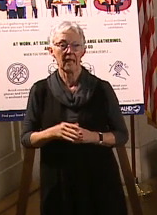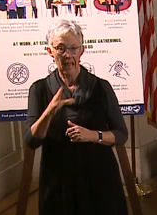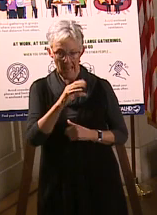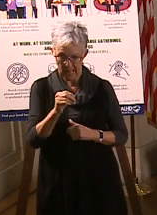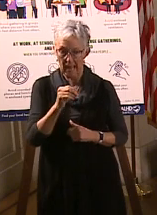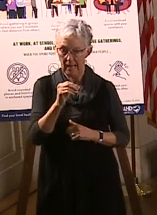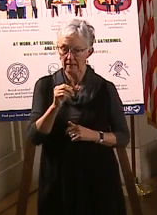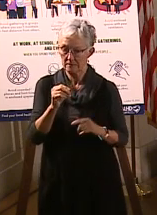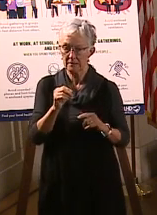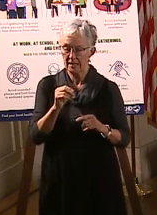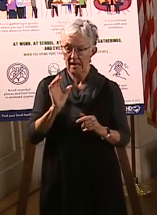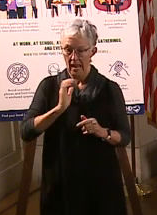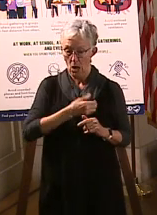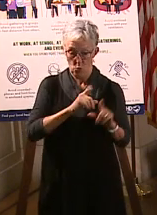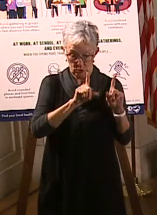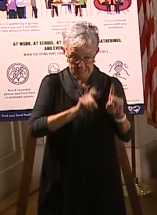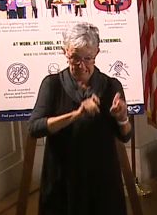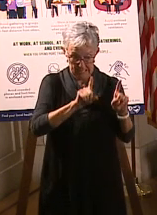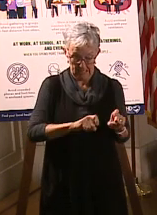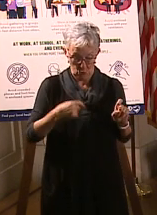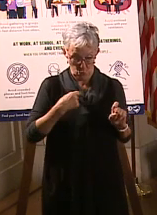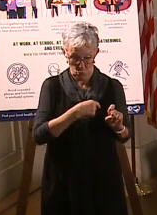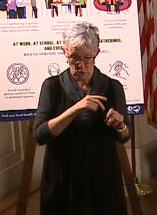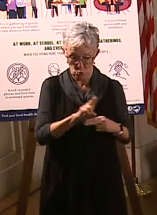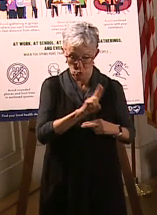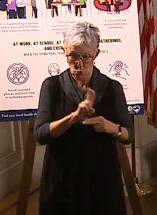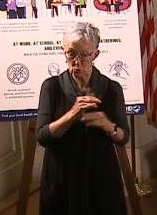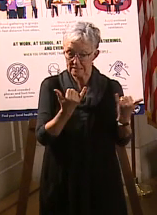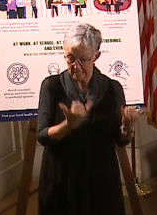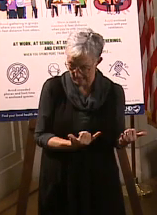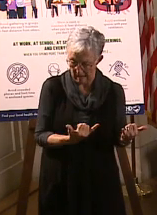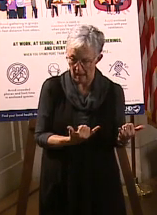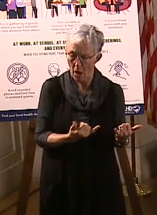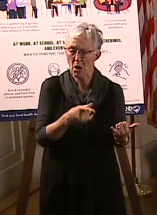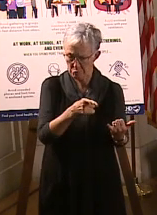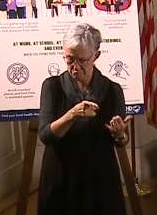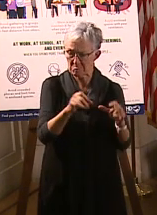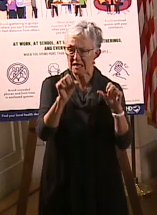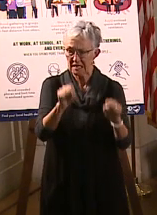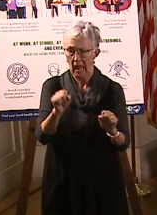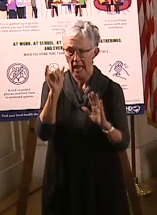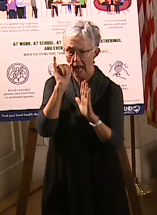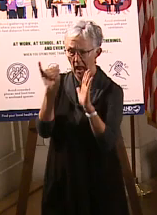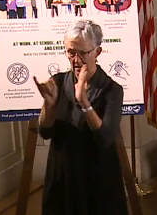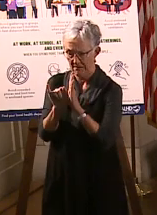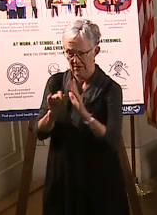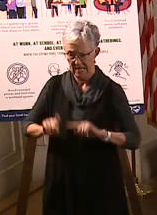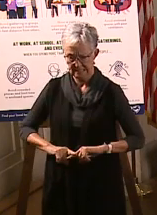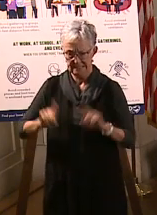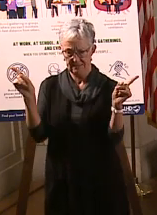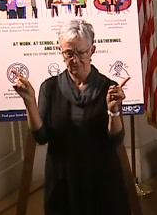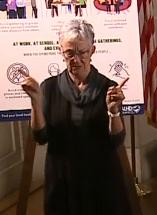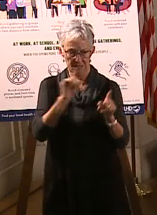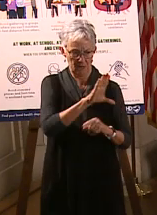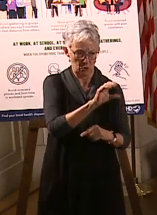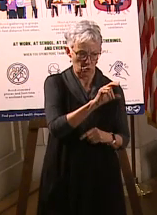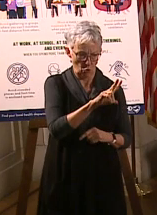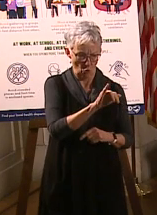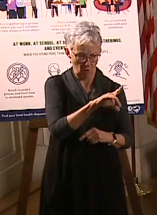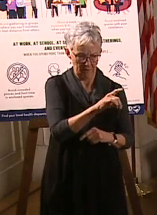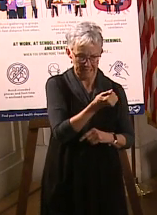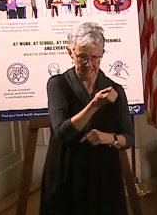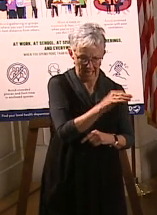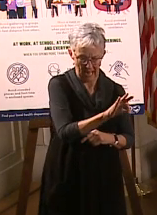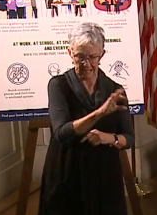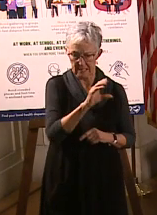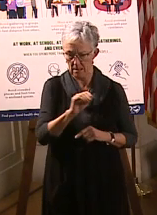platforms. In other words, the Test Nebraska and the NPHL labs, other labs